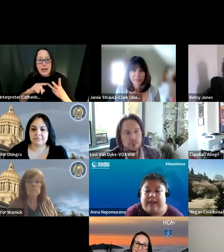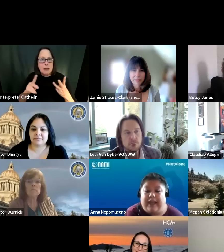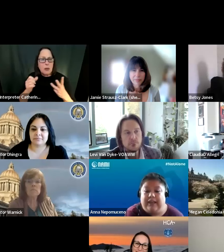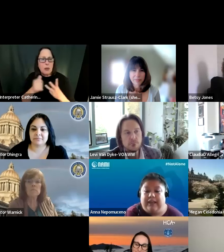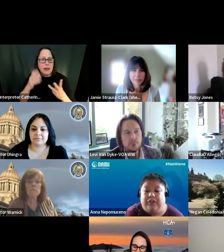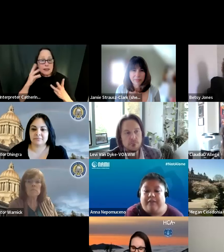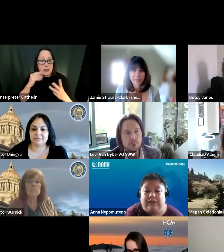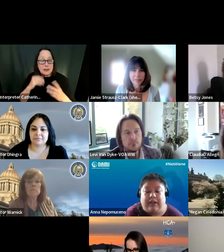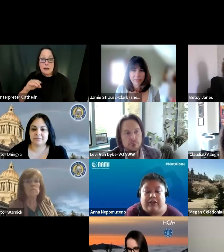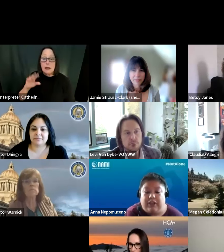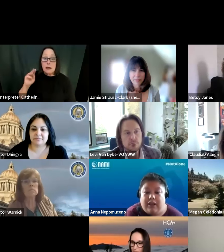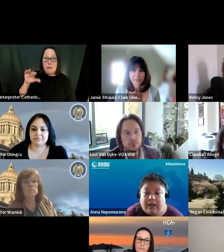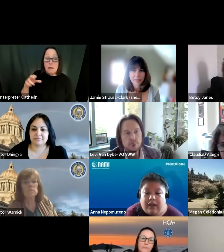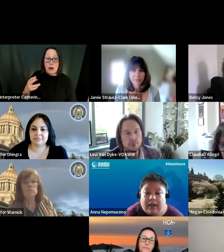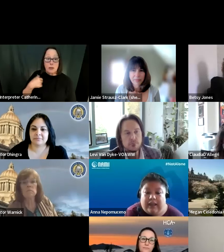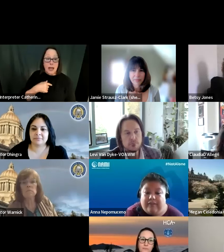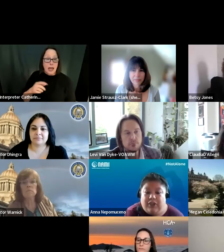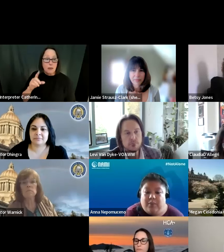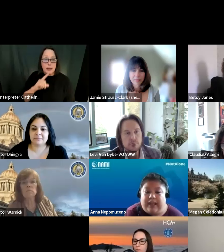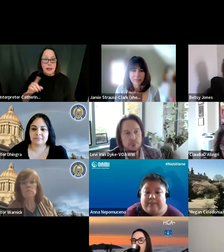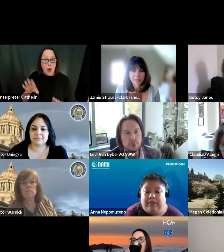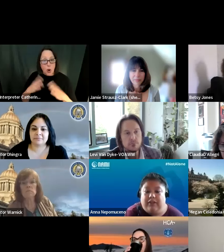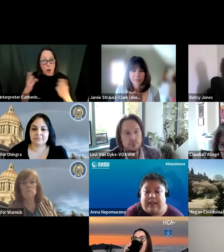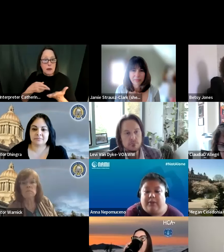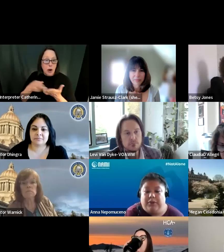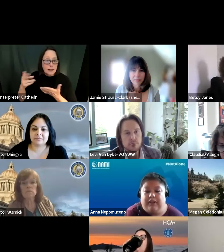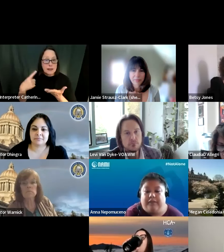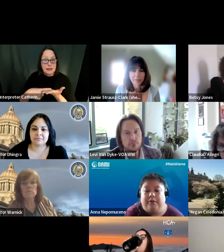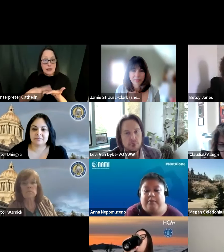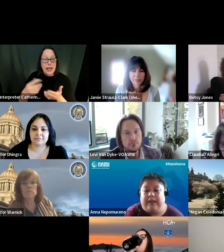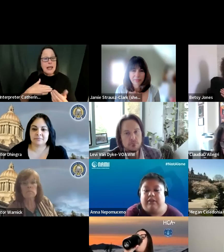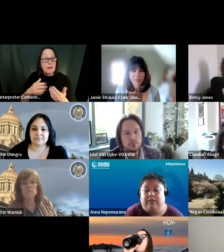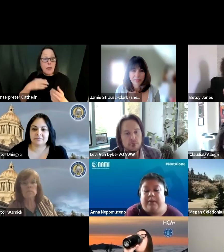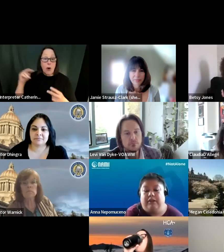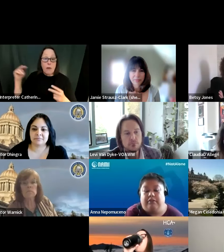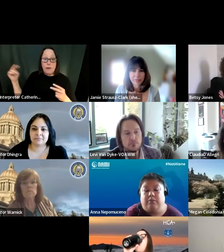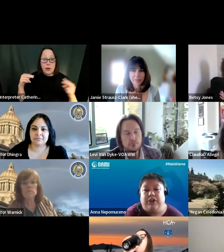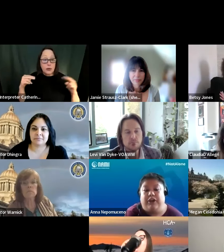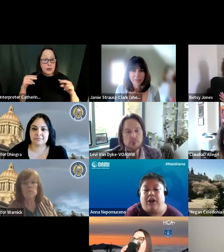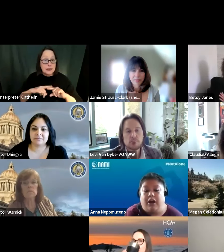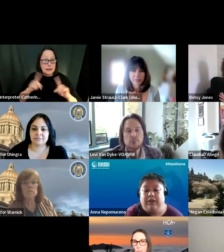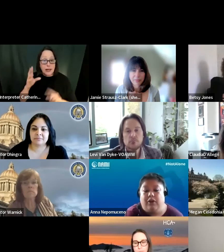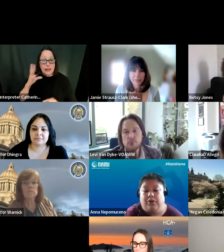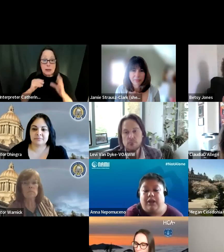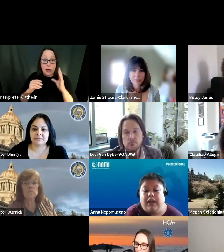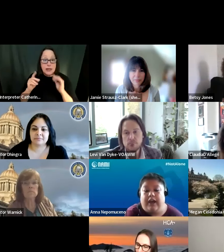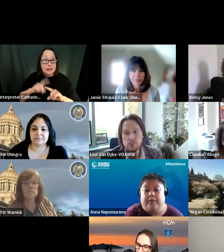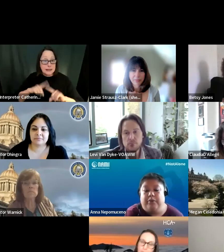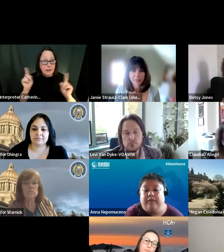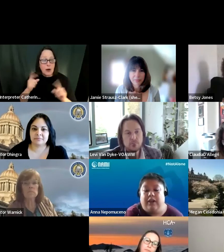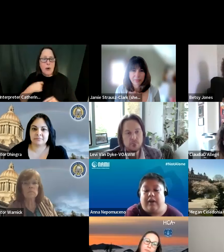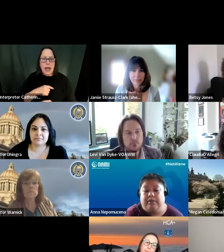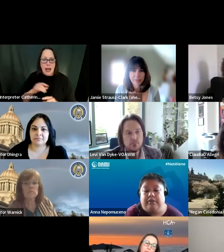meeting, we had a candid and thoughtful discussion. Even though we came to the table with different perspectives and experiences, we shared a common goal